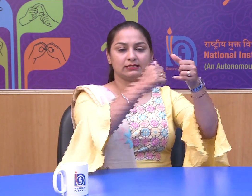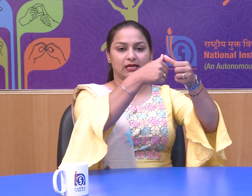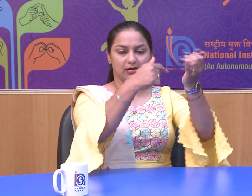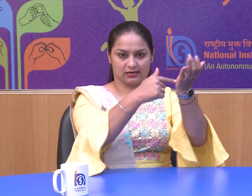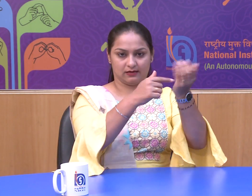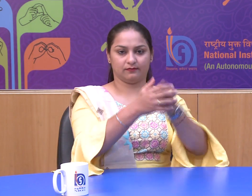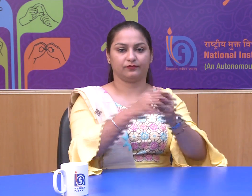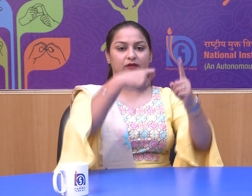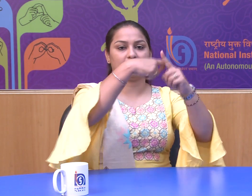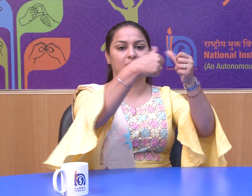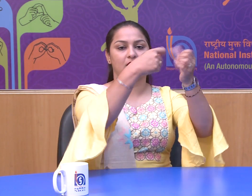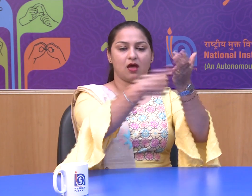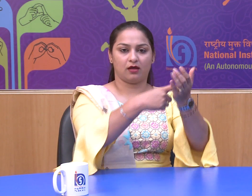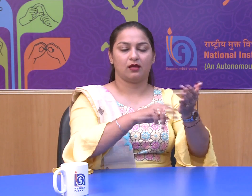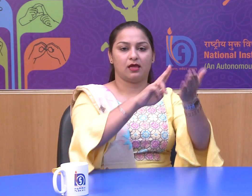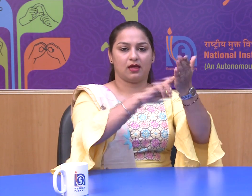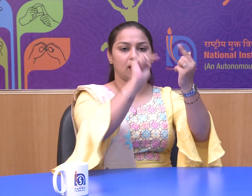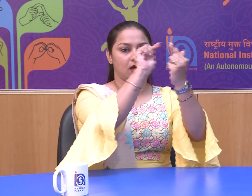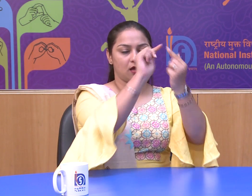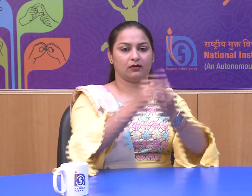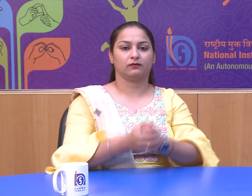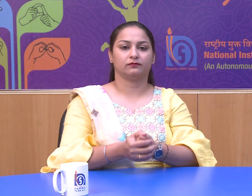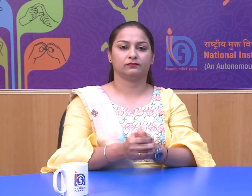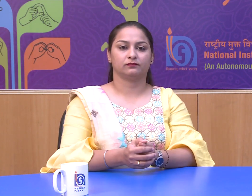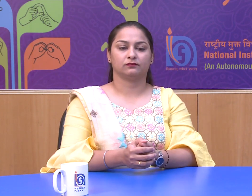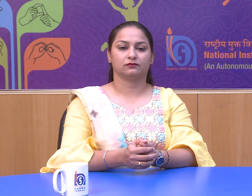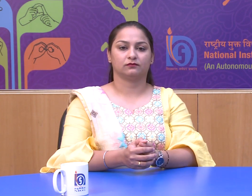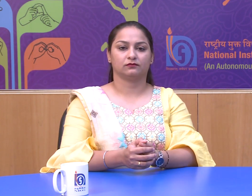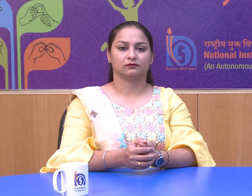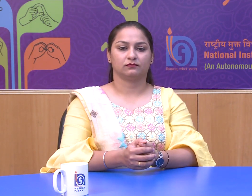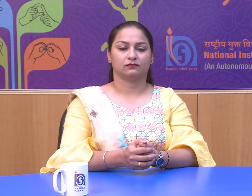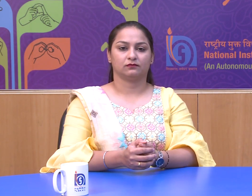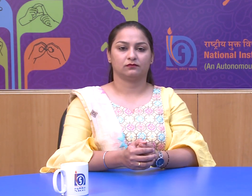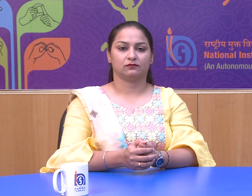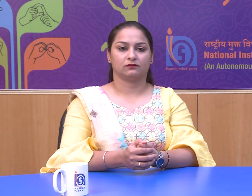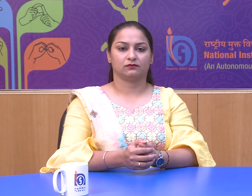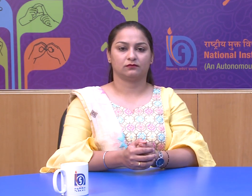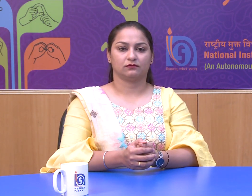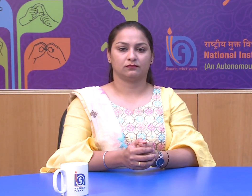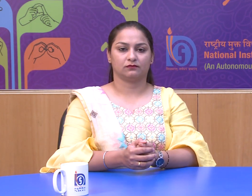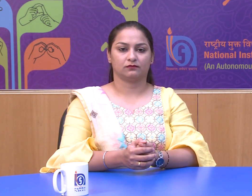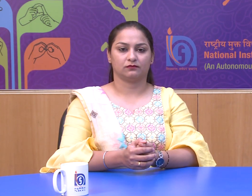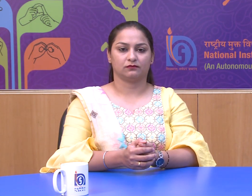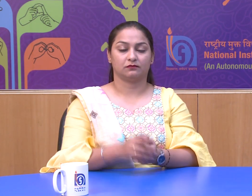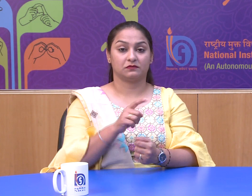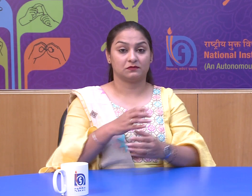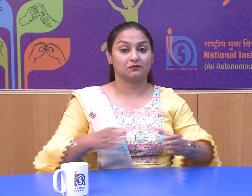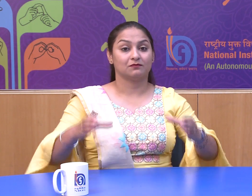Satkarni that the Satavahanas became very powerful.